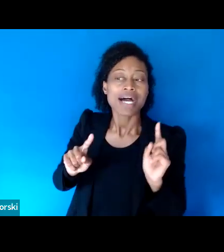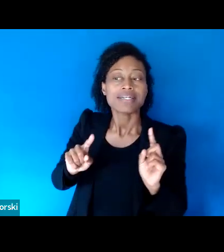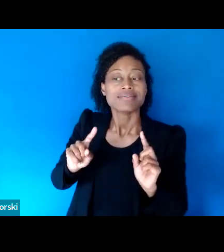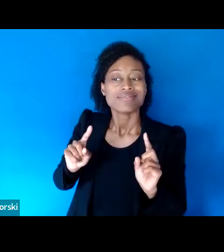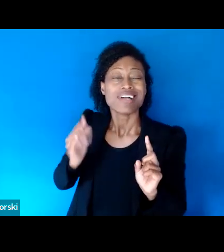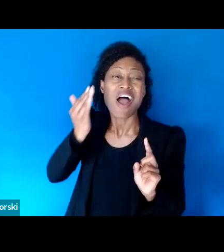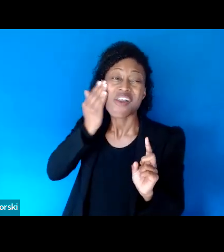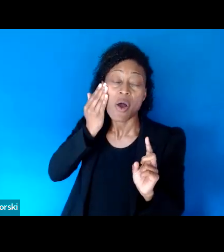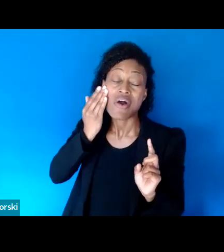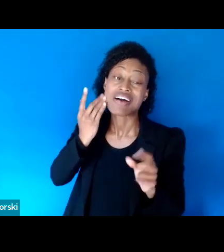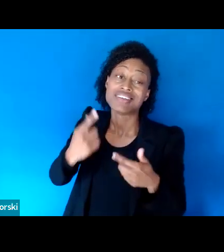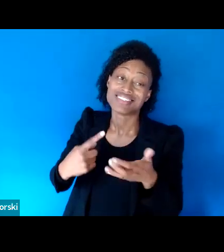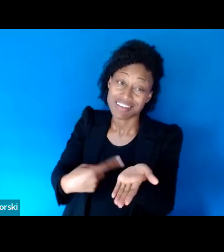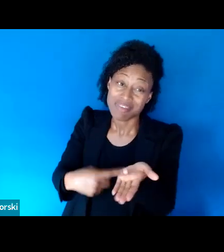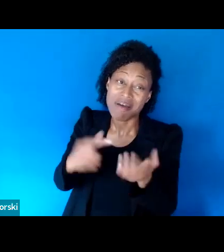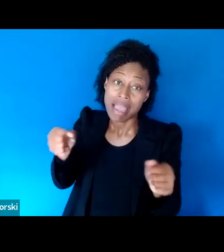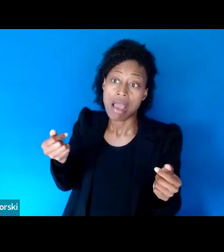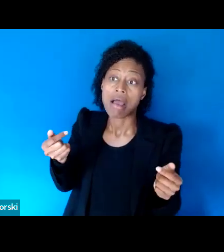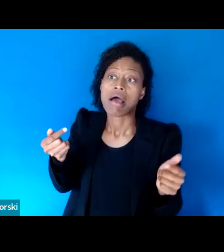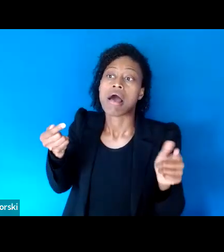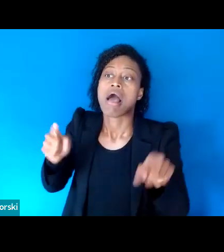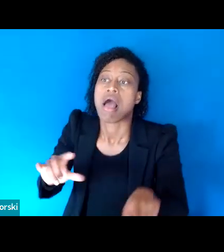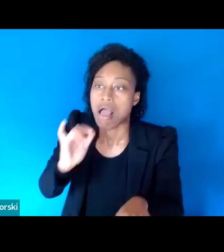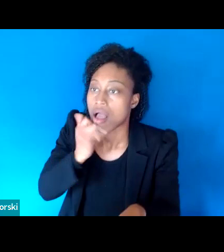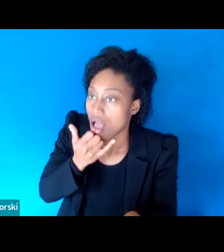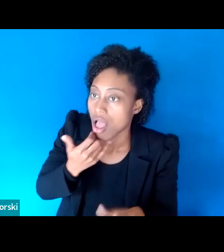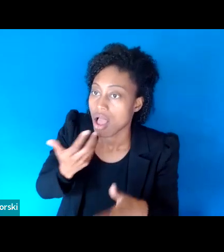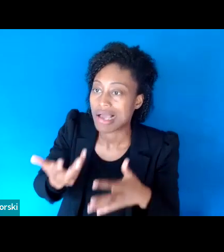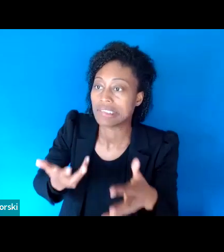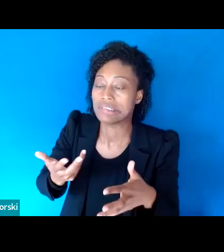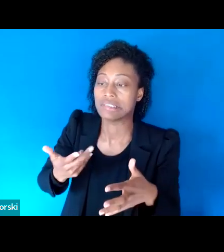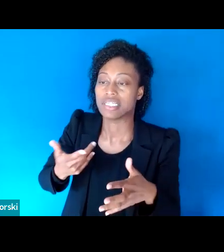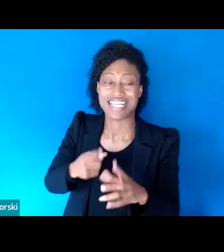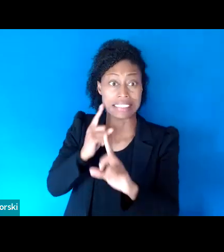not, I talk a lot about intentions versus impact.